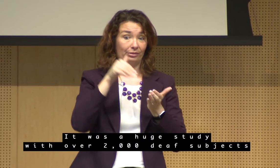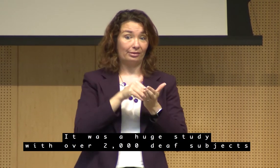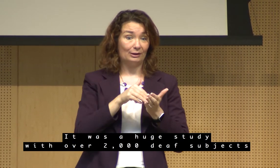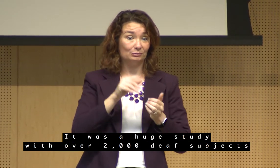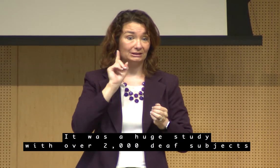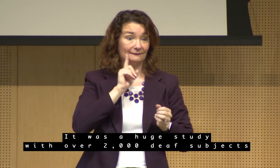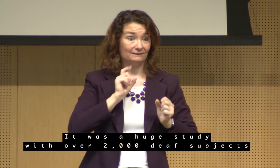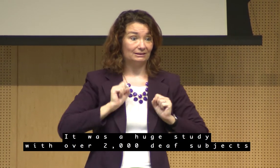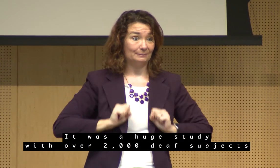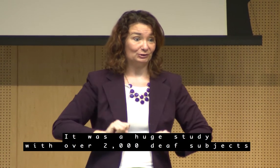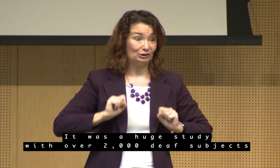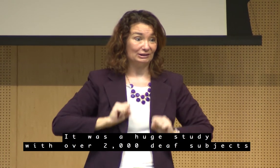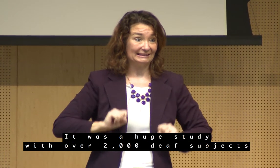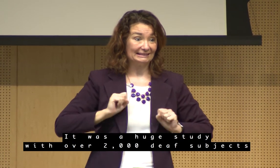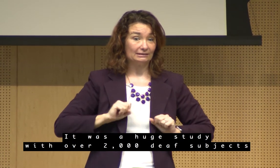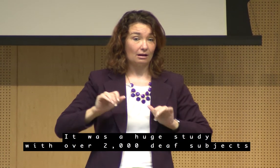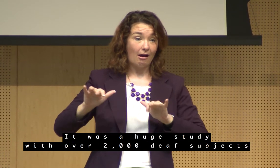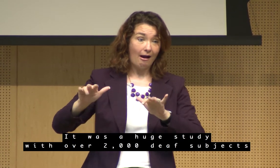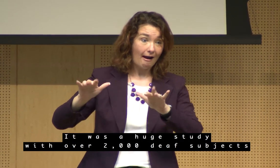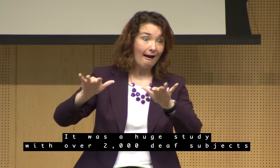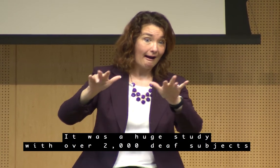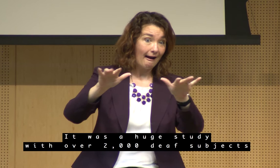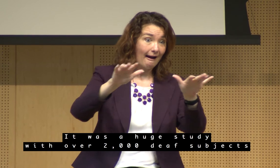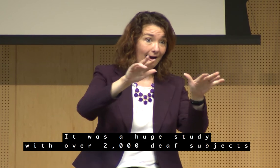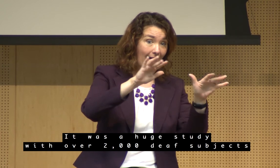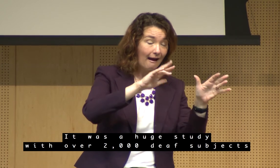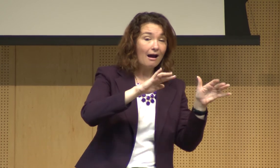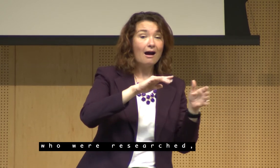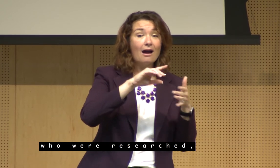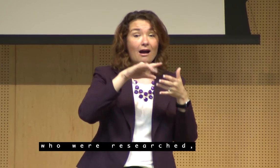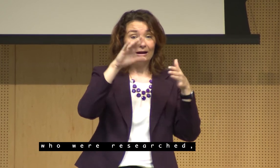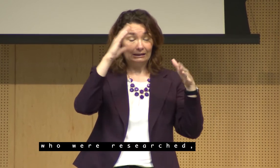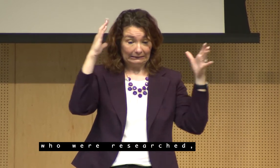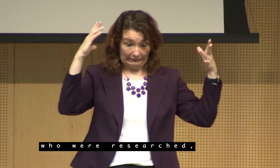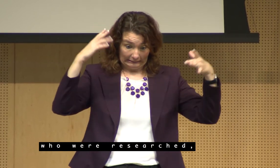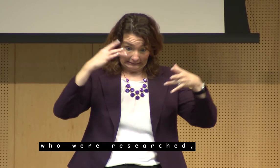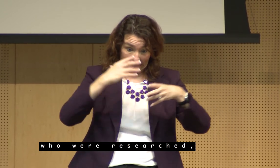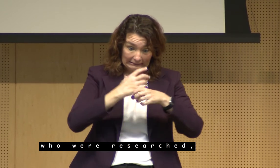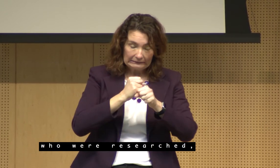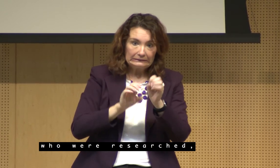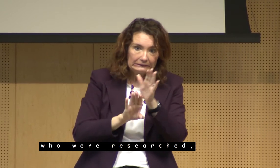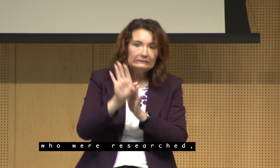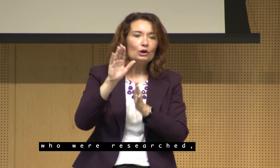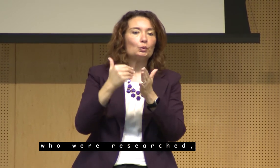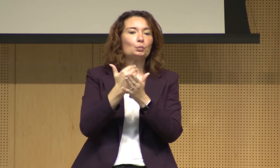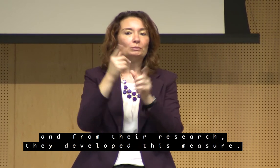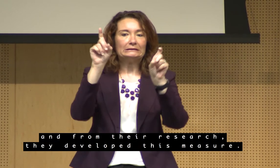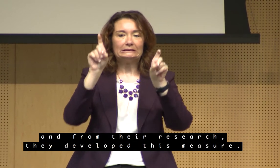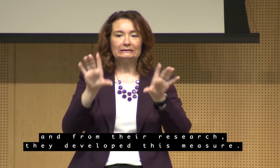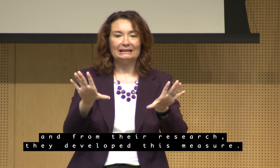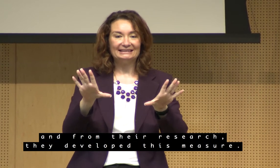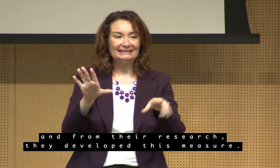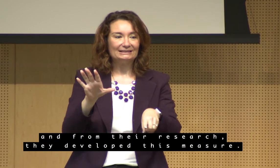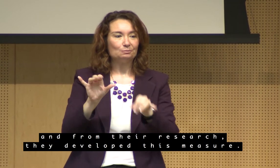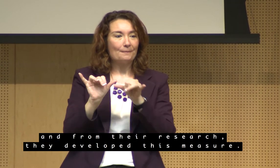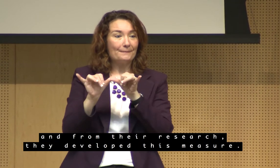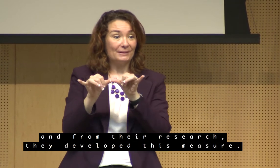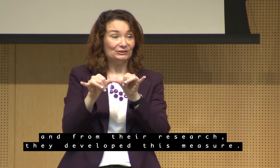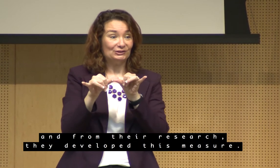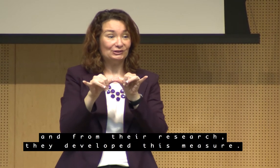over 2,000 deaf subjects who were researched. And from their research, they developed this